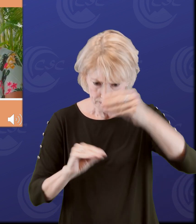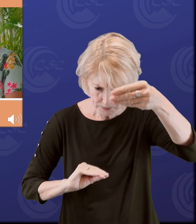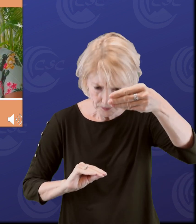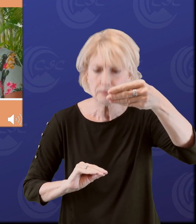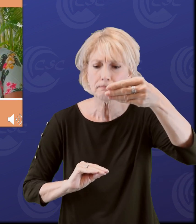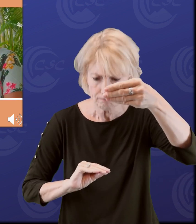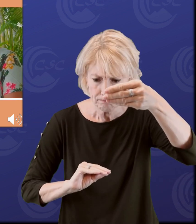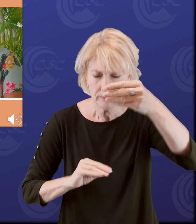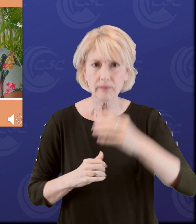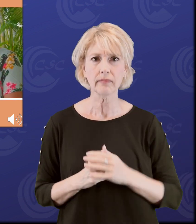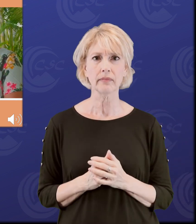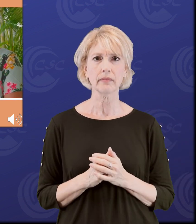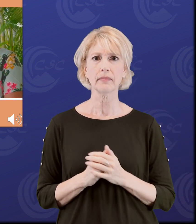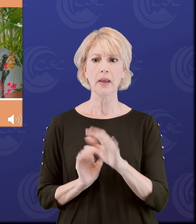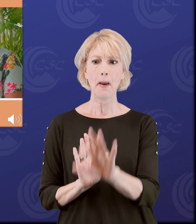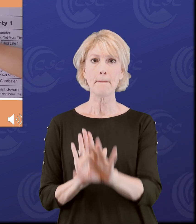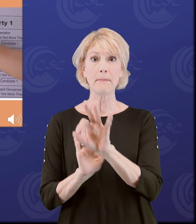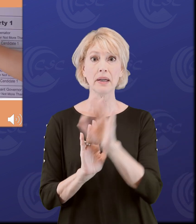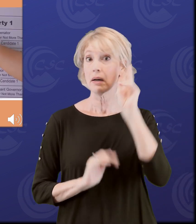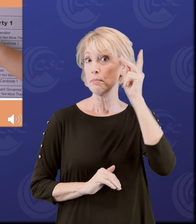Select a political preference.